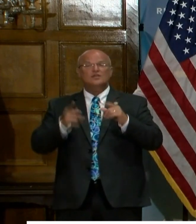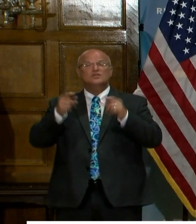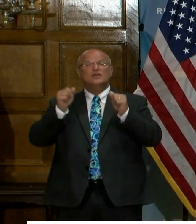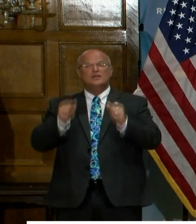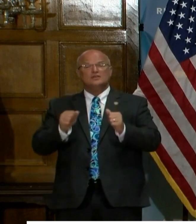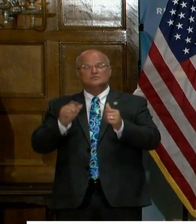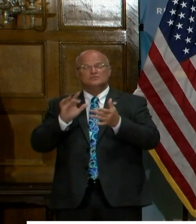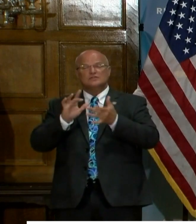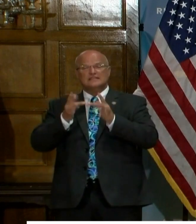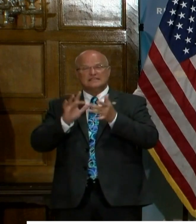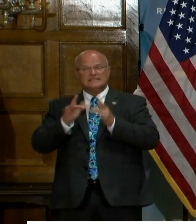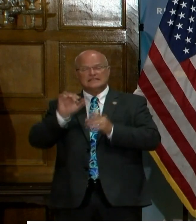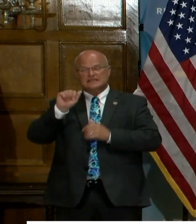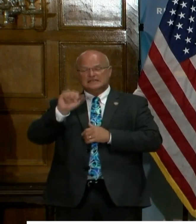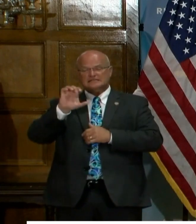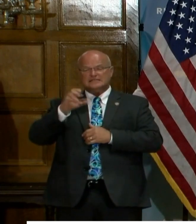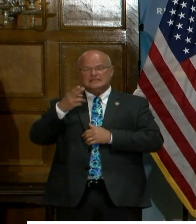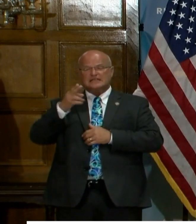our ACHI.net